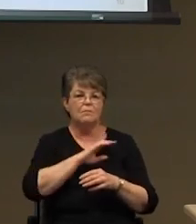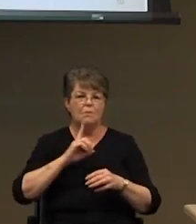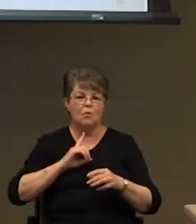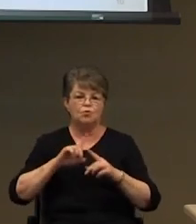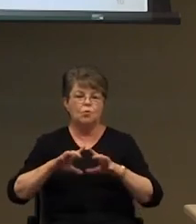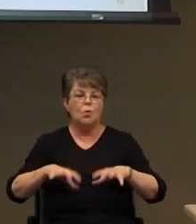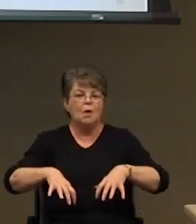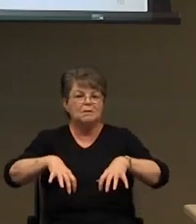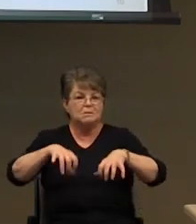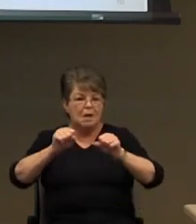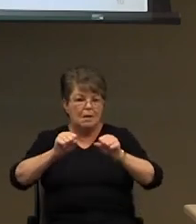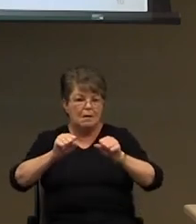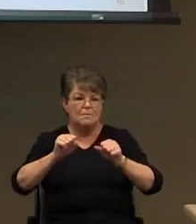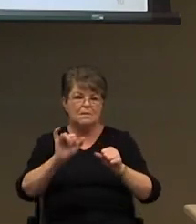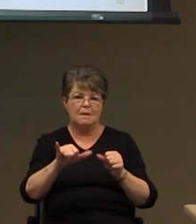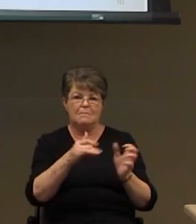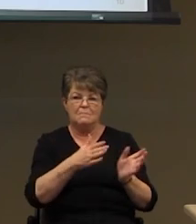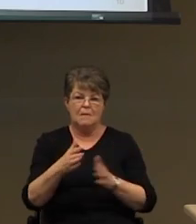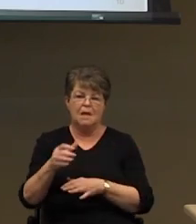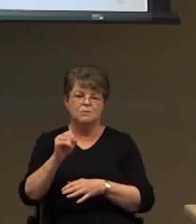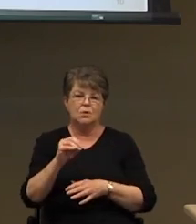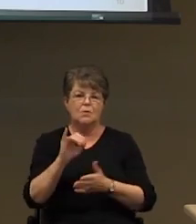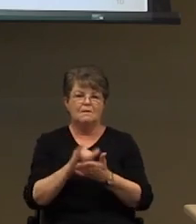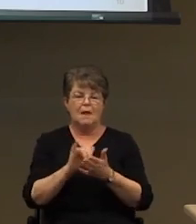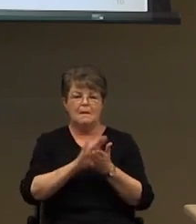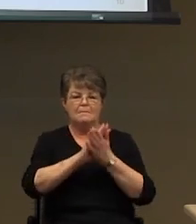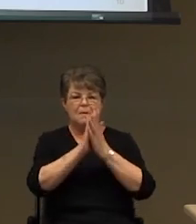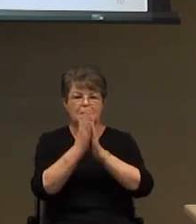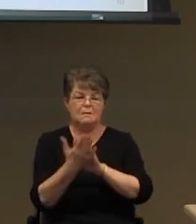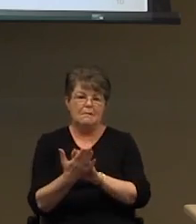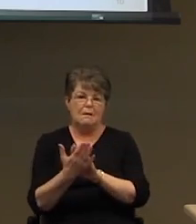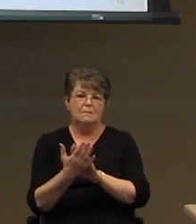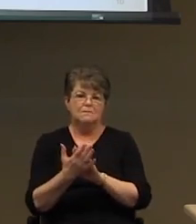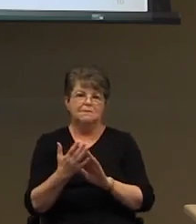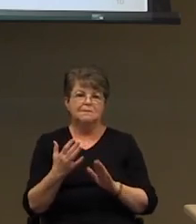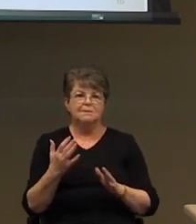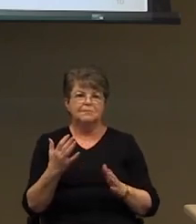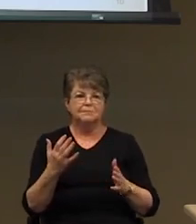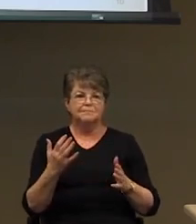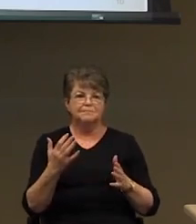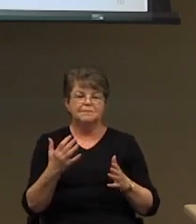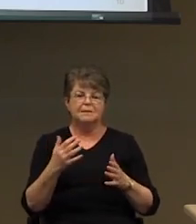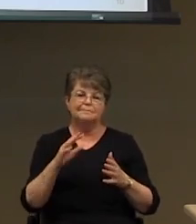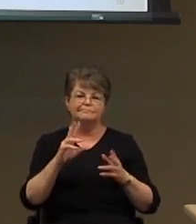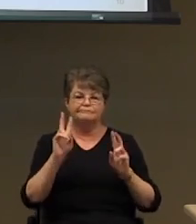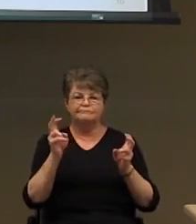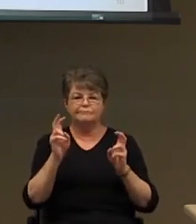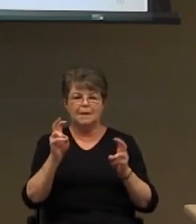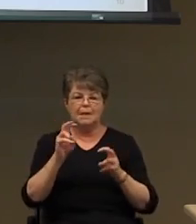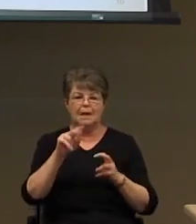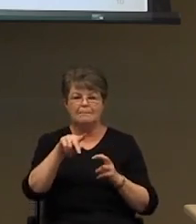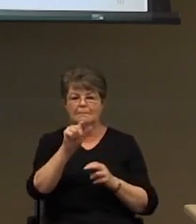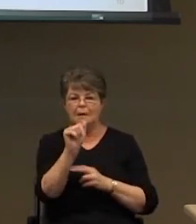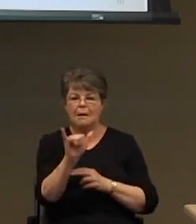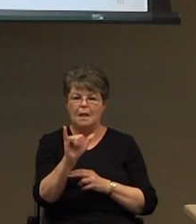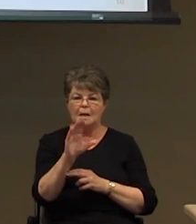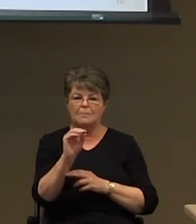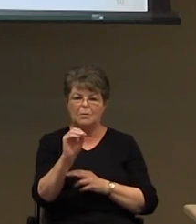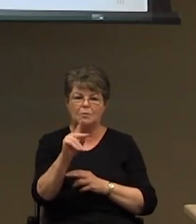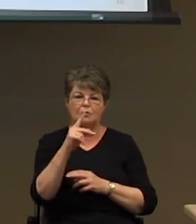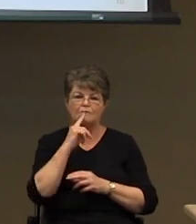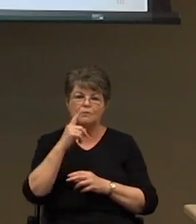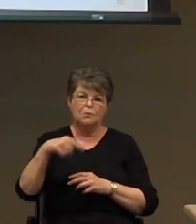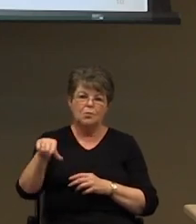so that this becomes the playbook, if you will, for them to move